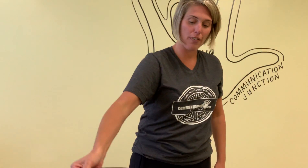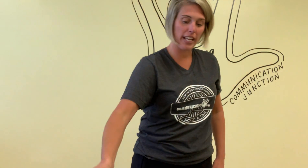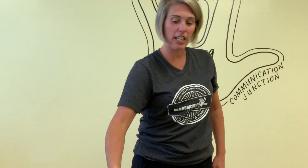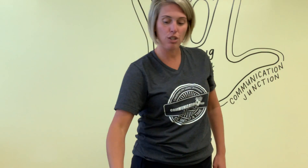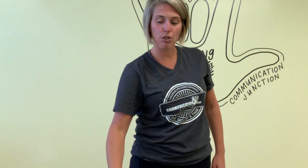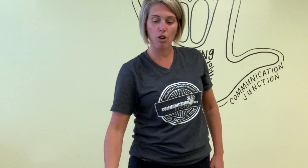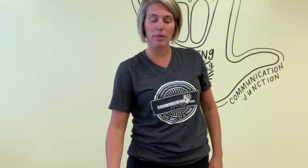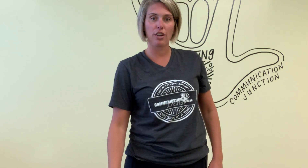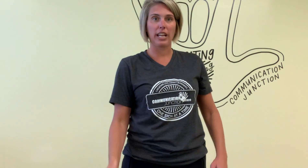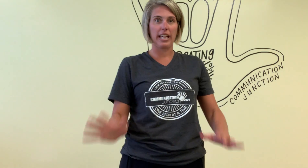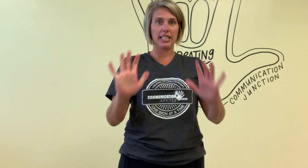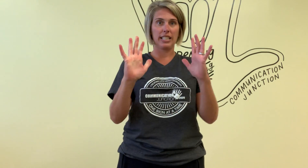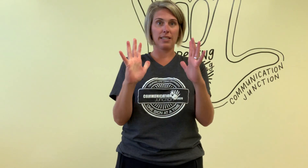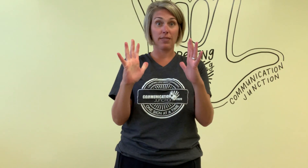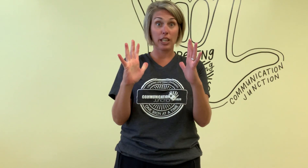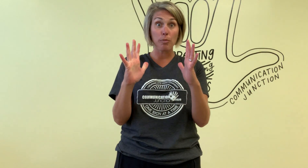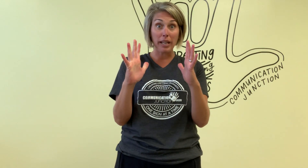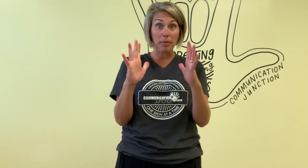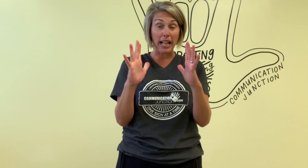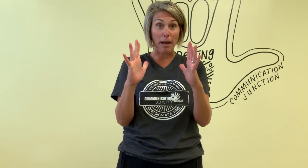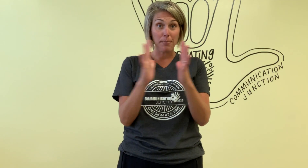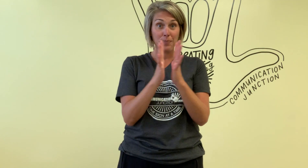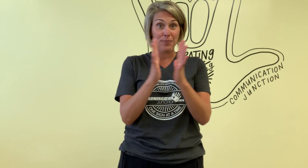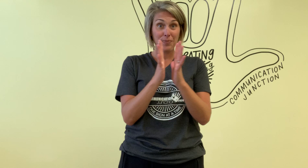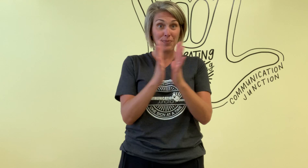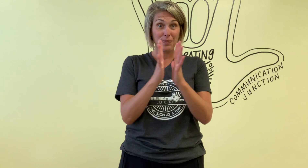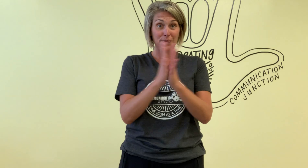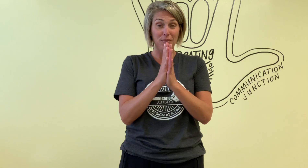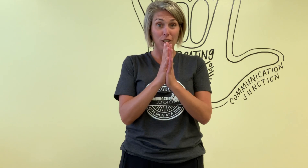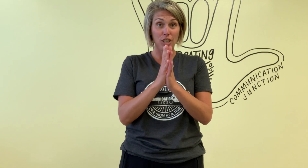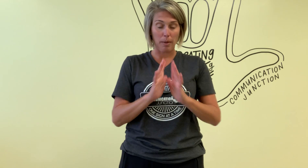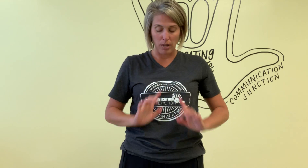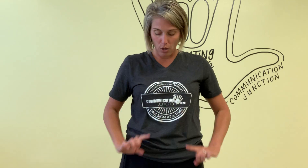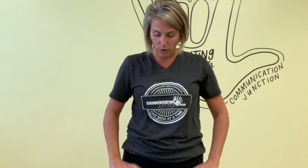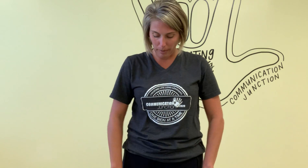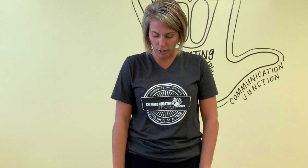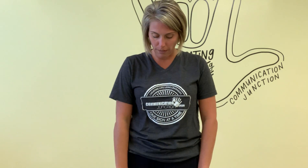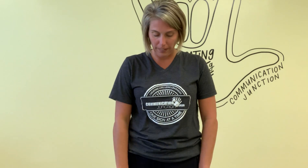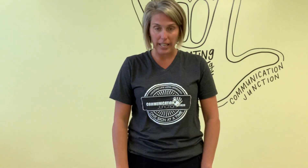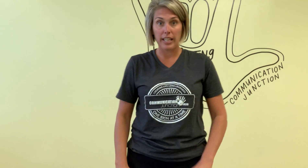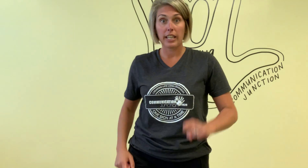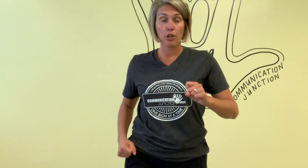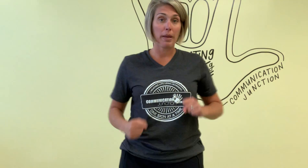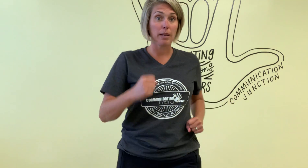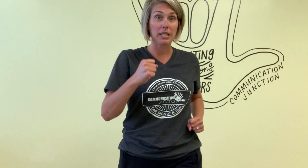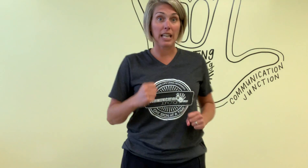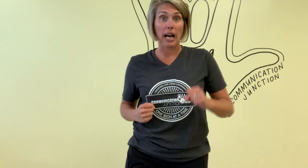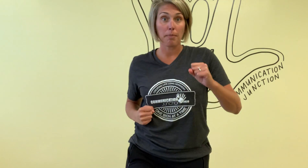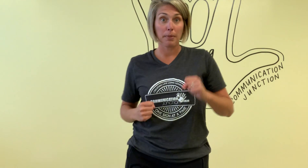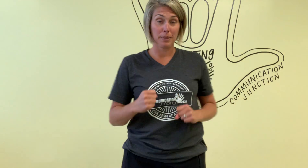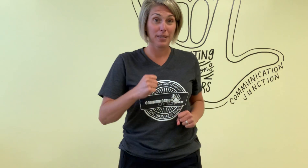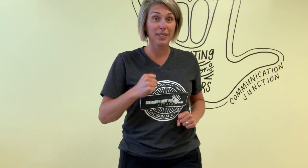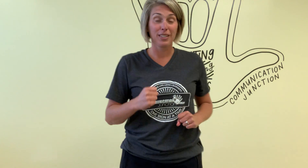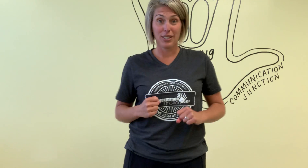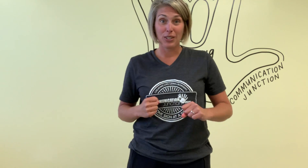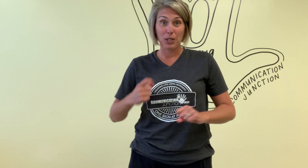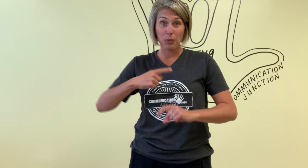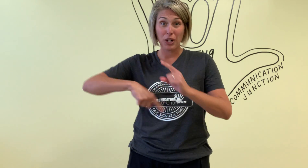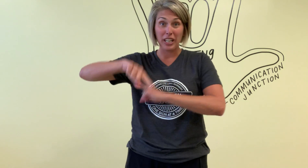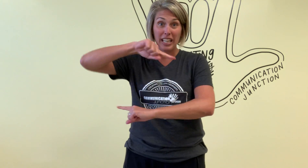can you show me your hands? Can you make them clap? Good job. What about your feet? Can you make them stomp? Good work. Can